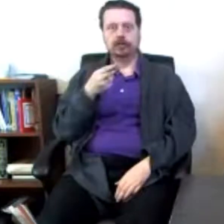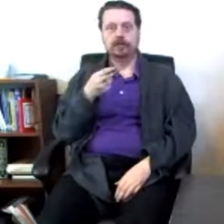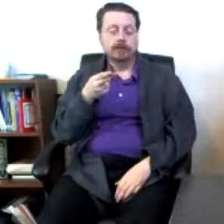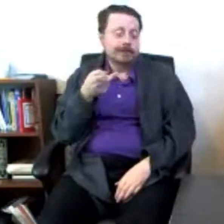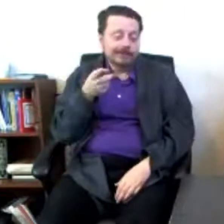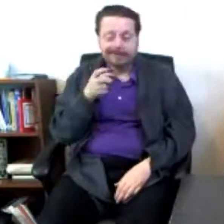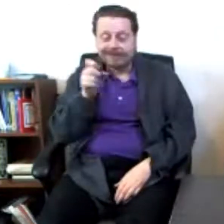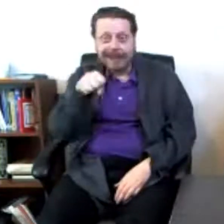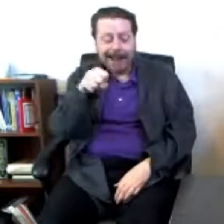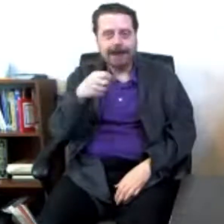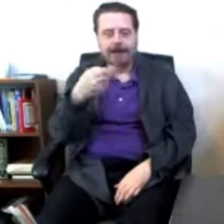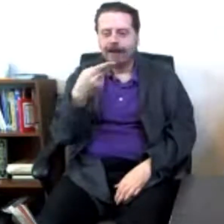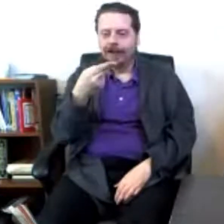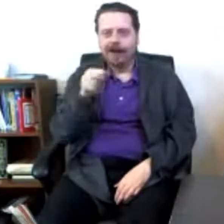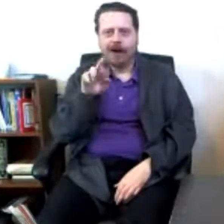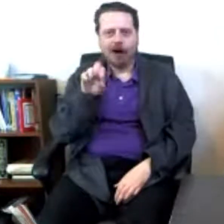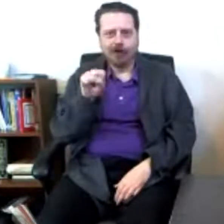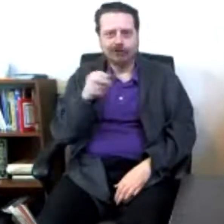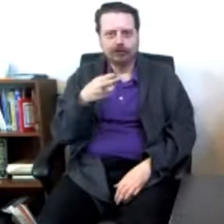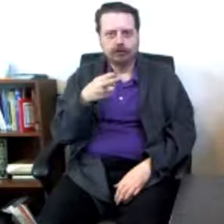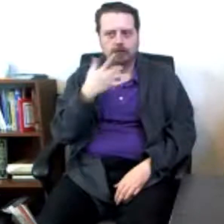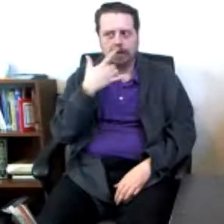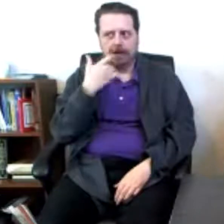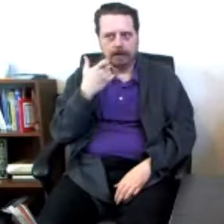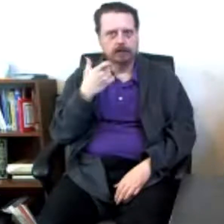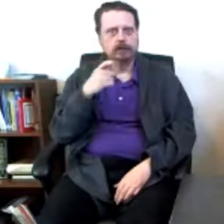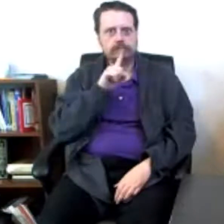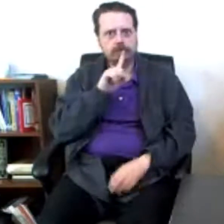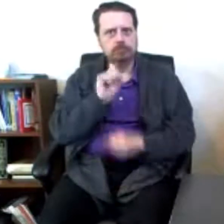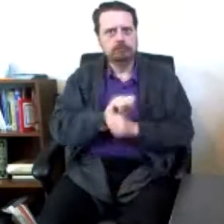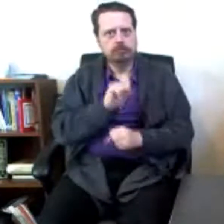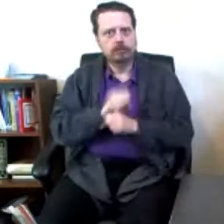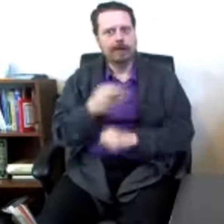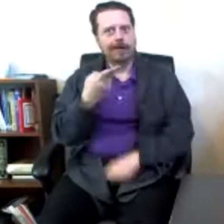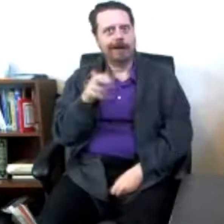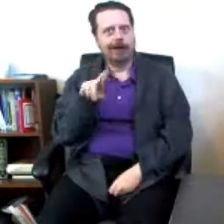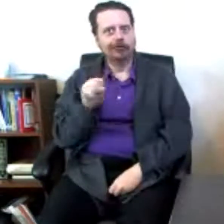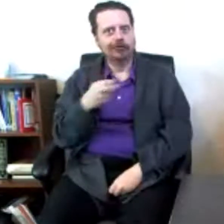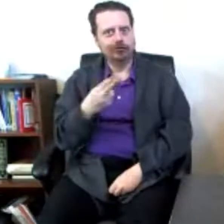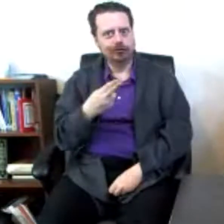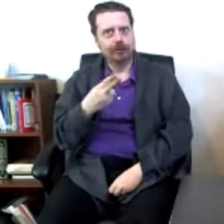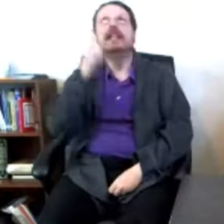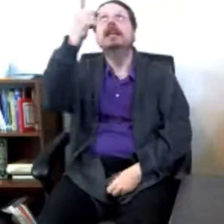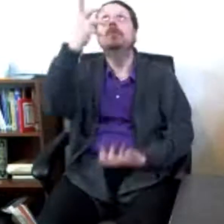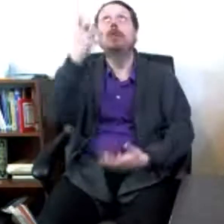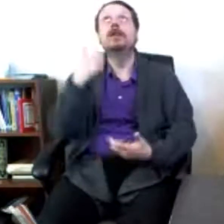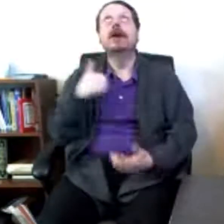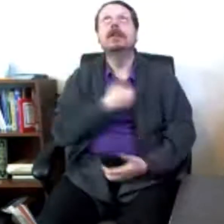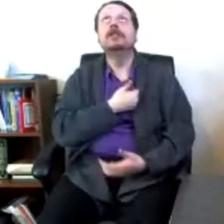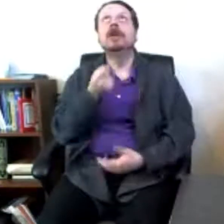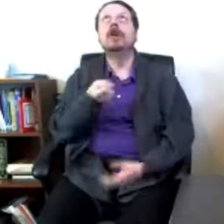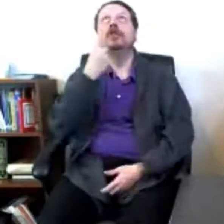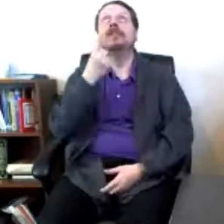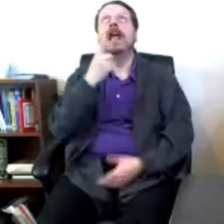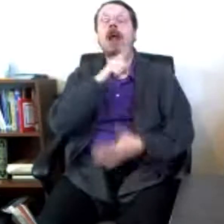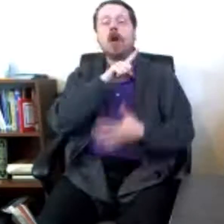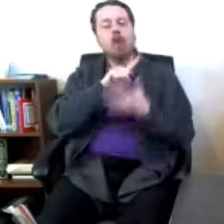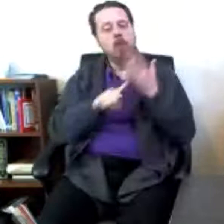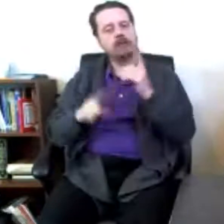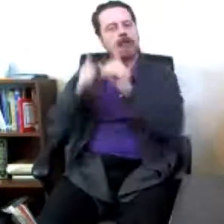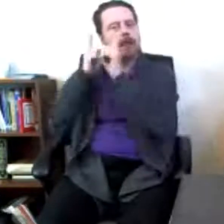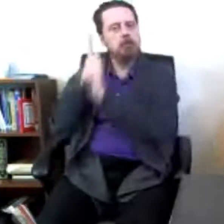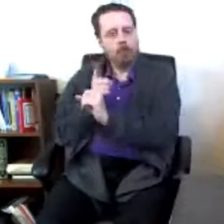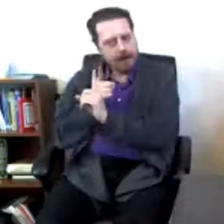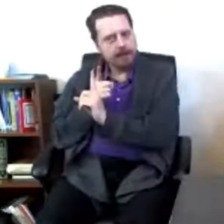is, because the reality is, it is. So Allah wants us to understand that what's at